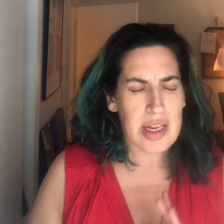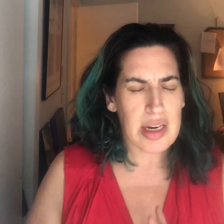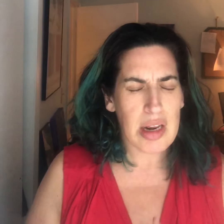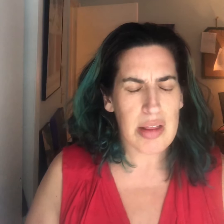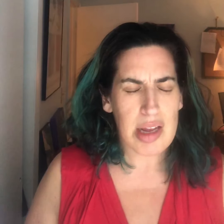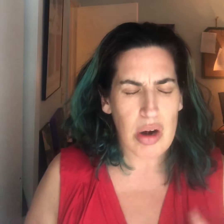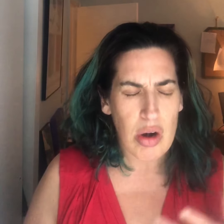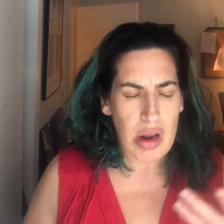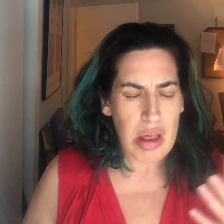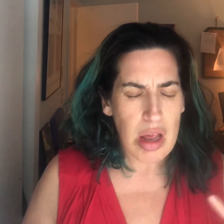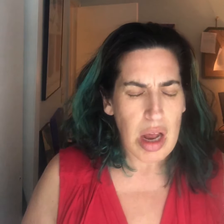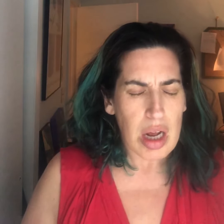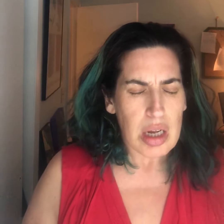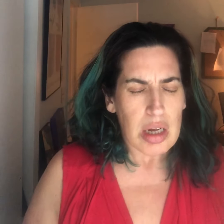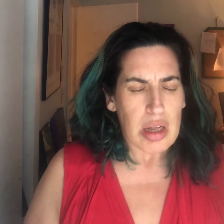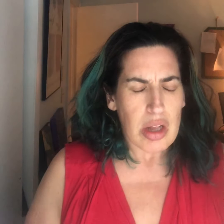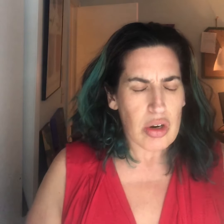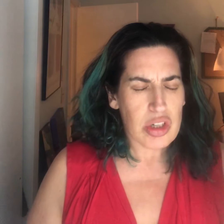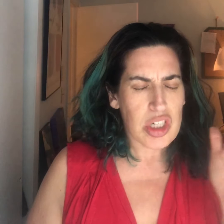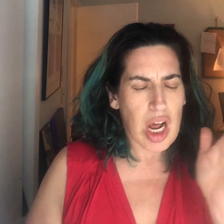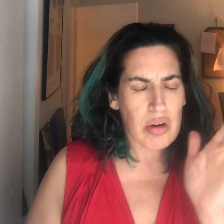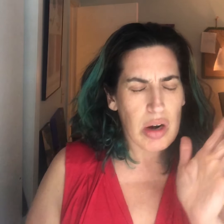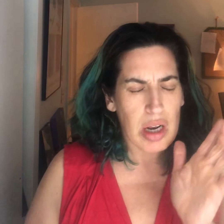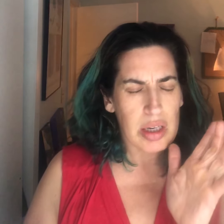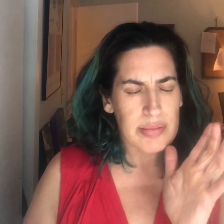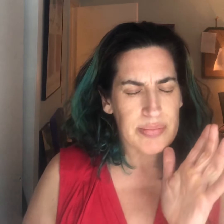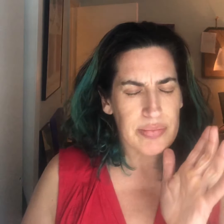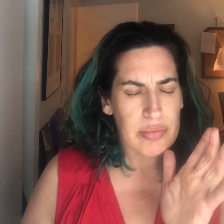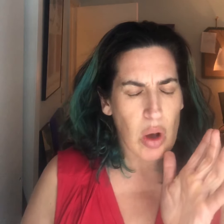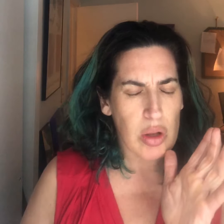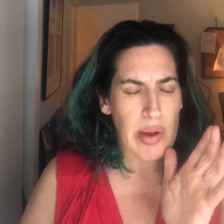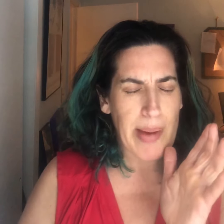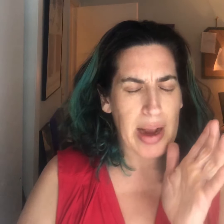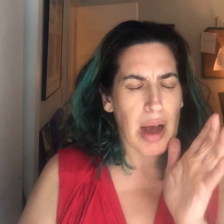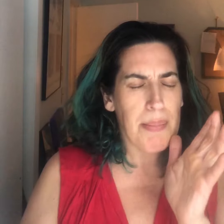the earth, the earth chakra, all the way back up.